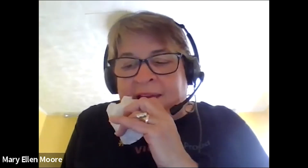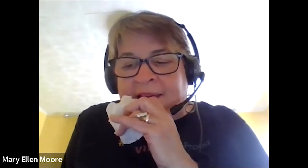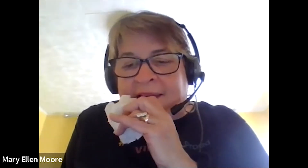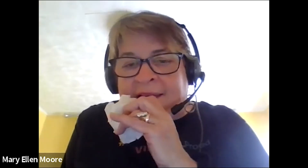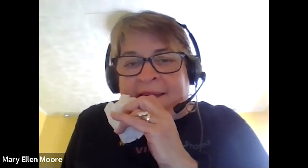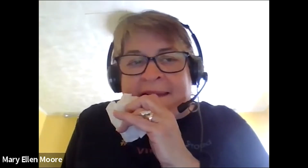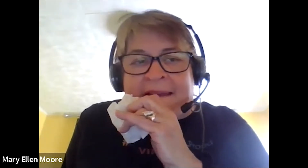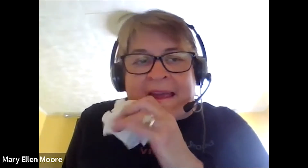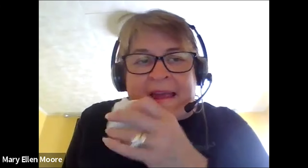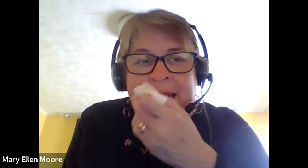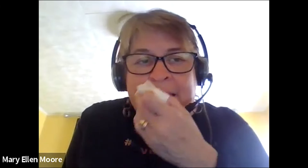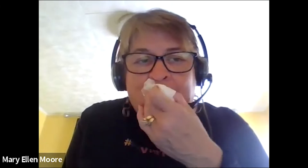Oh no.